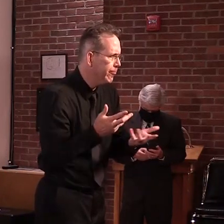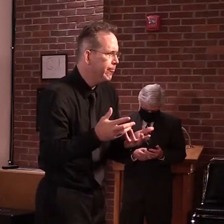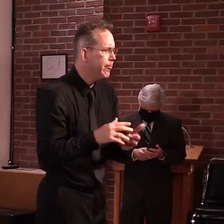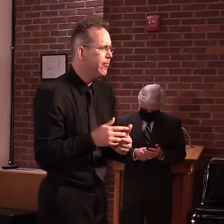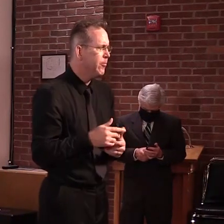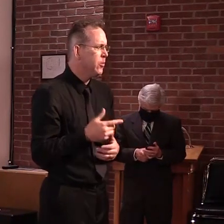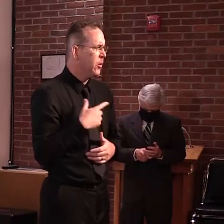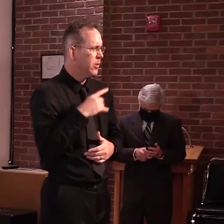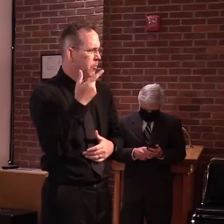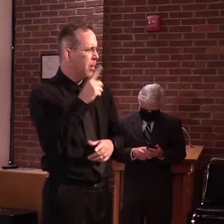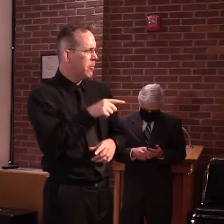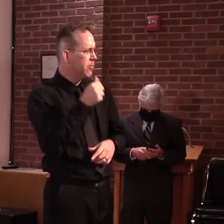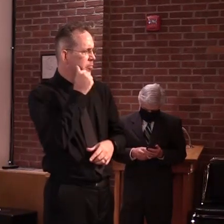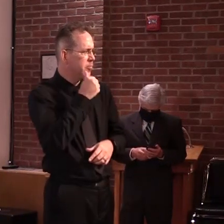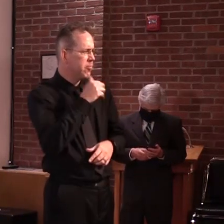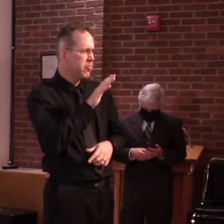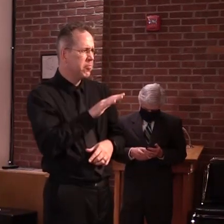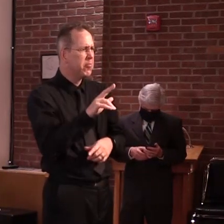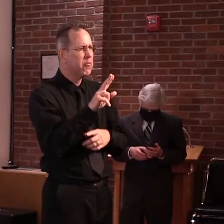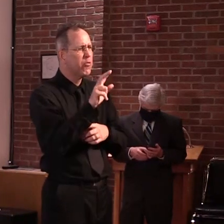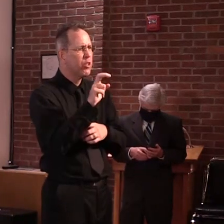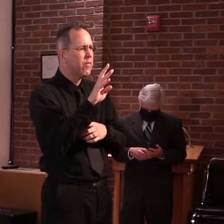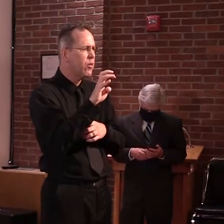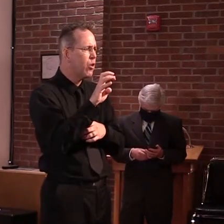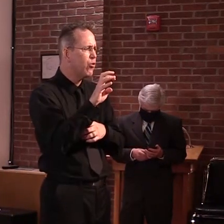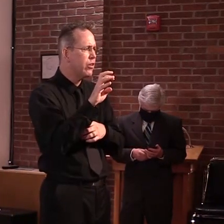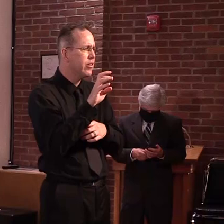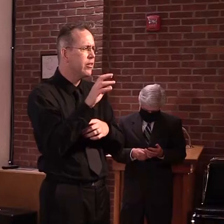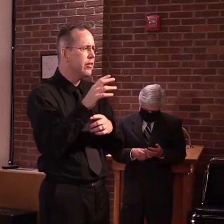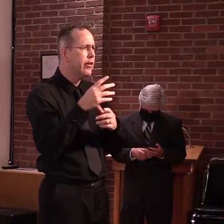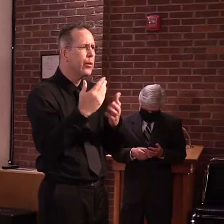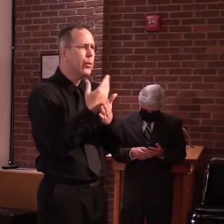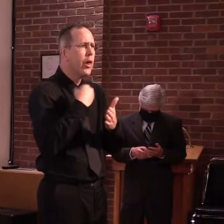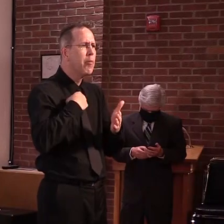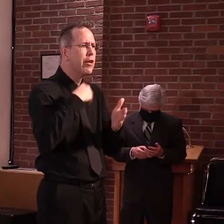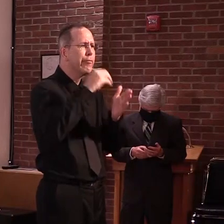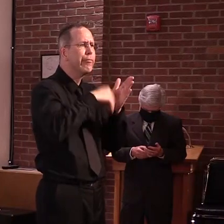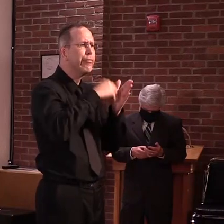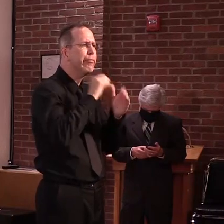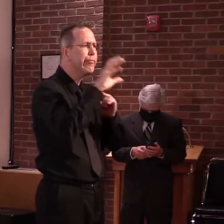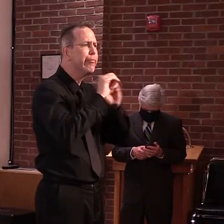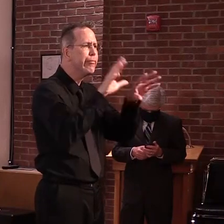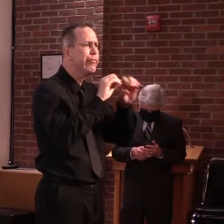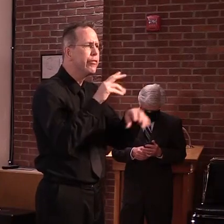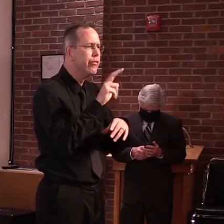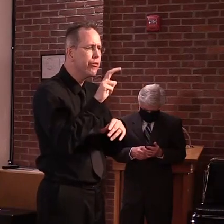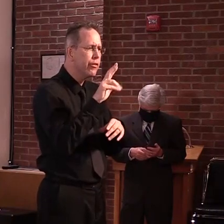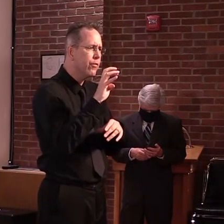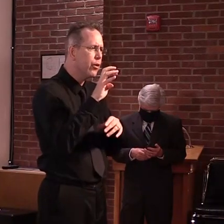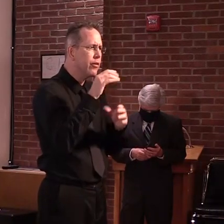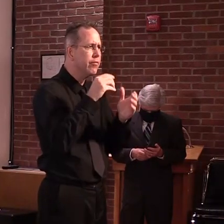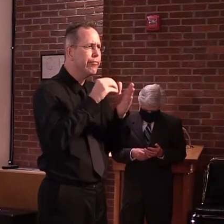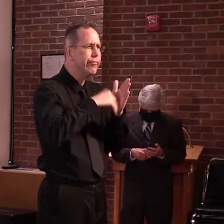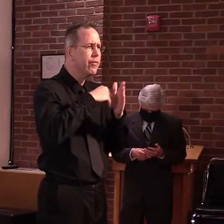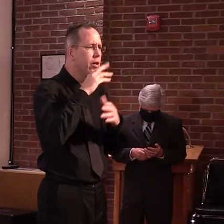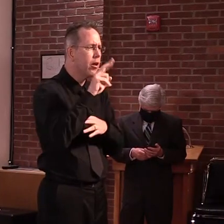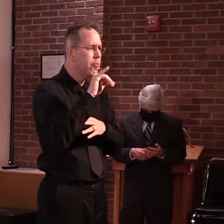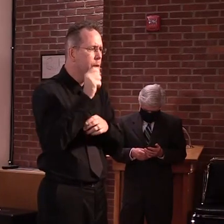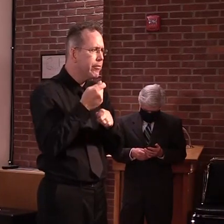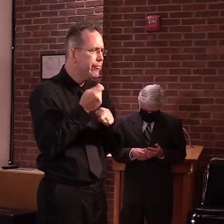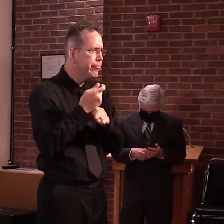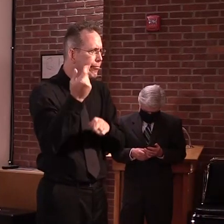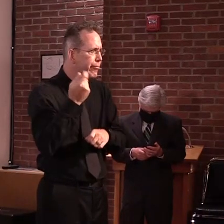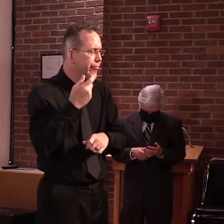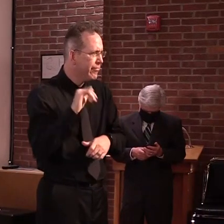day, about 1,500 a week. And so again, it's just very fluid at the moment. So in terms of seeing a few